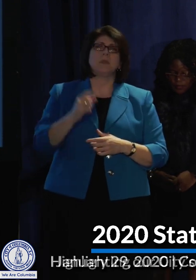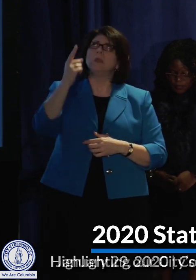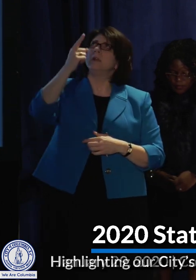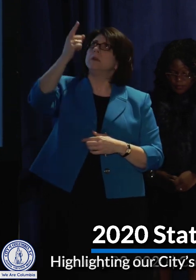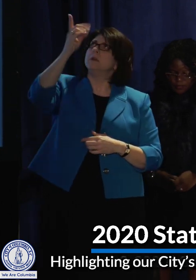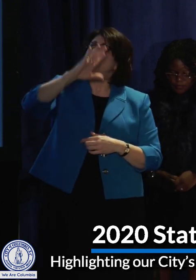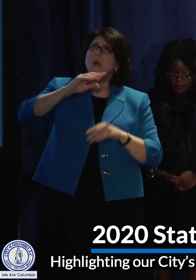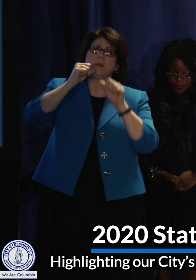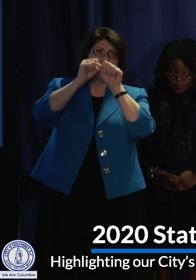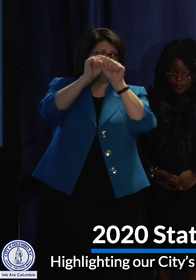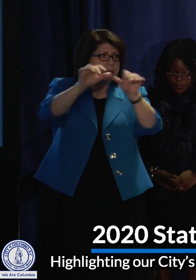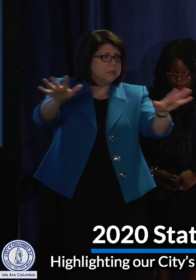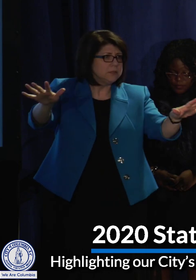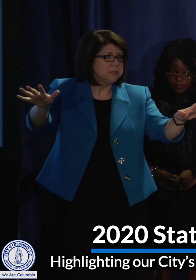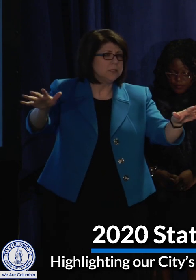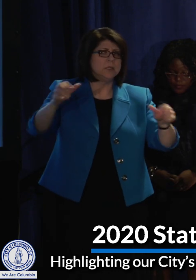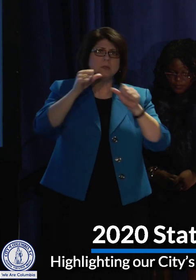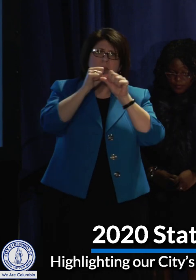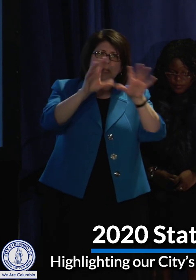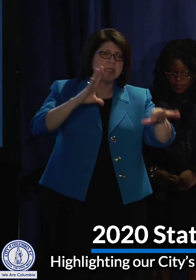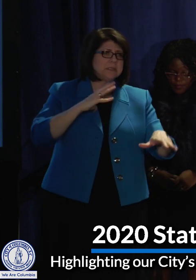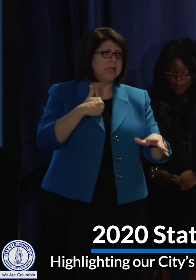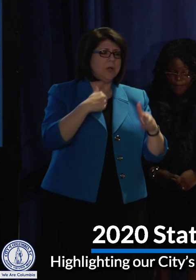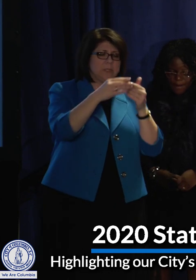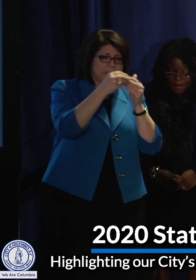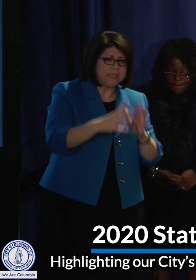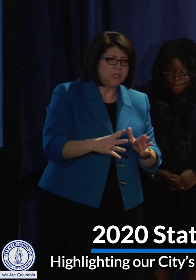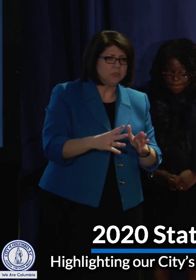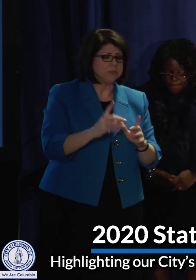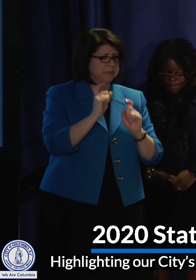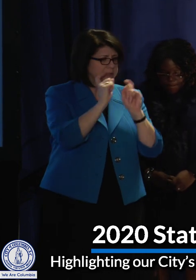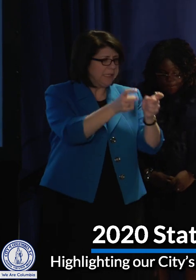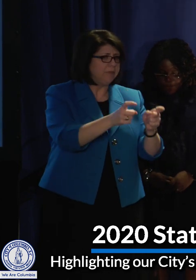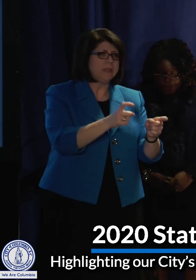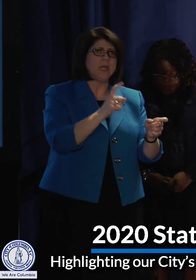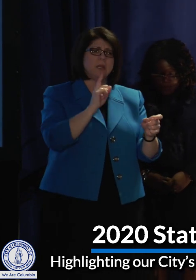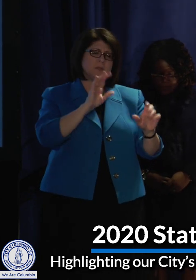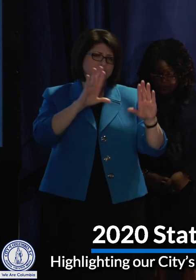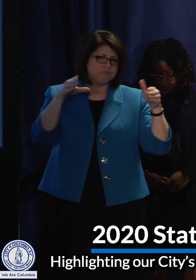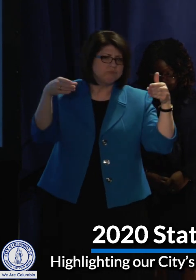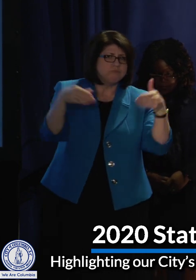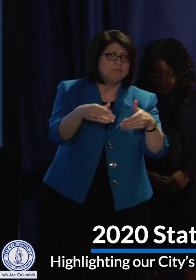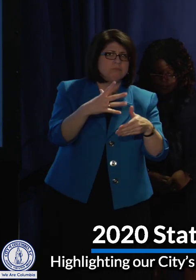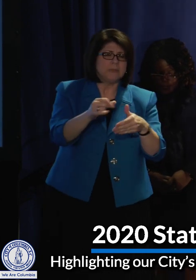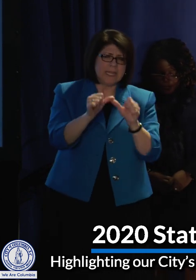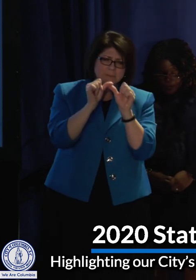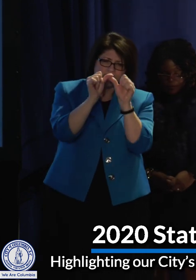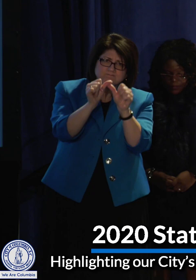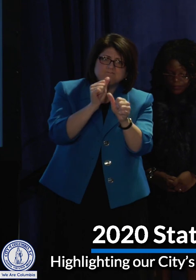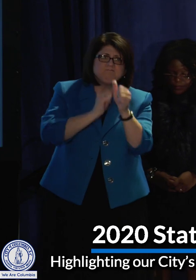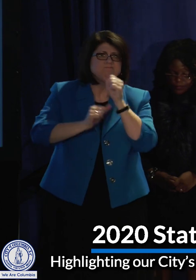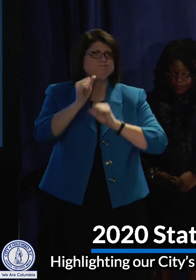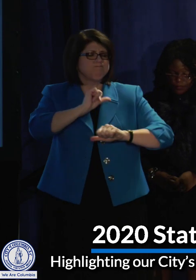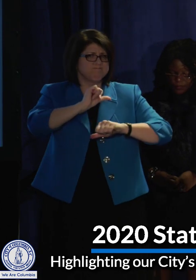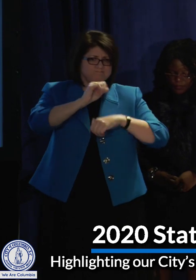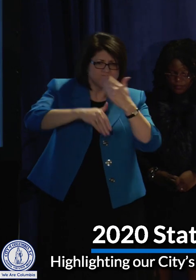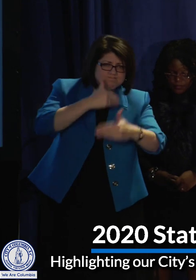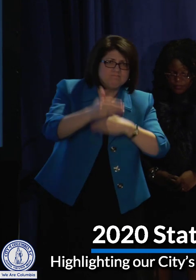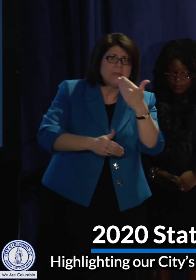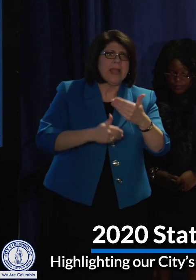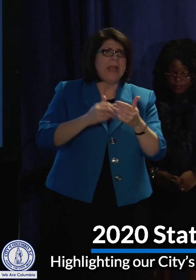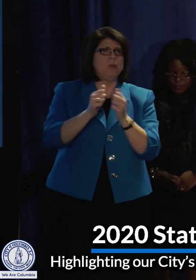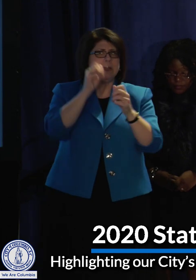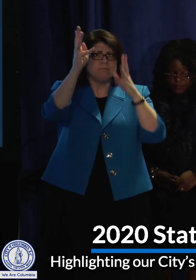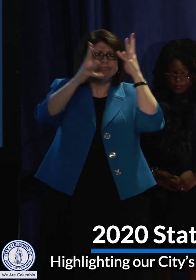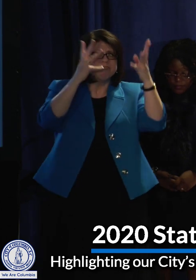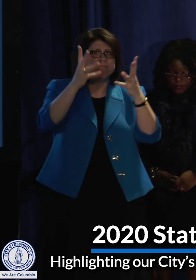God of blessing, bless our leaders with dedication and fortitude and with the imagination to solve